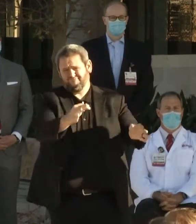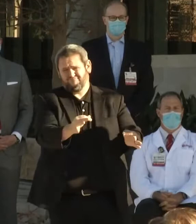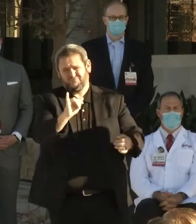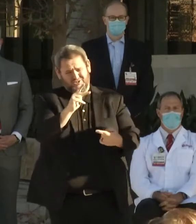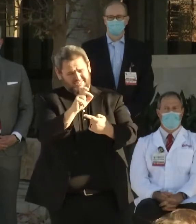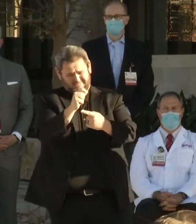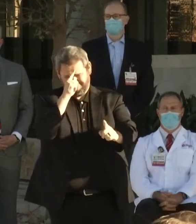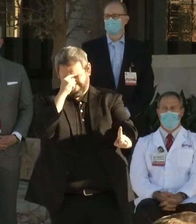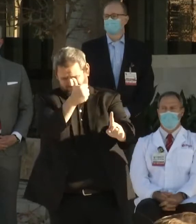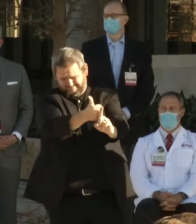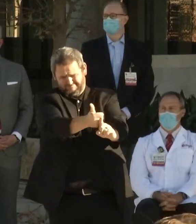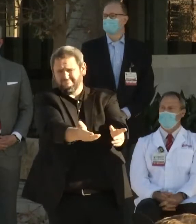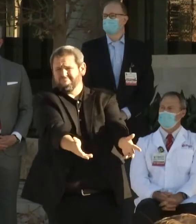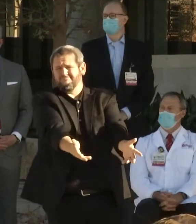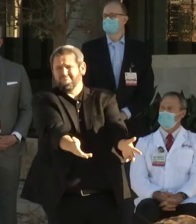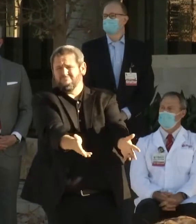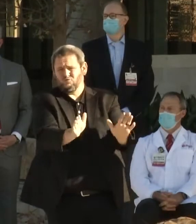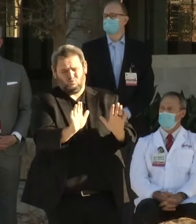fantastic.